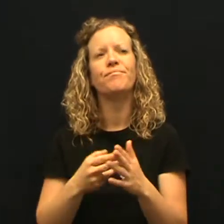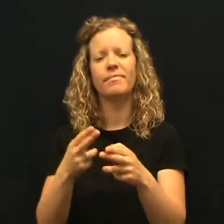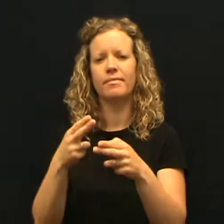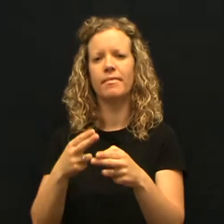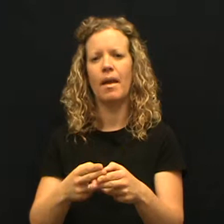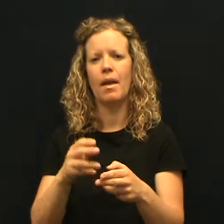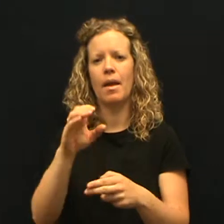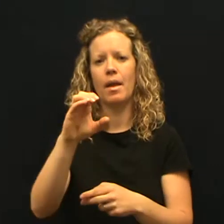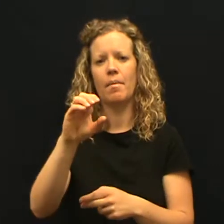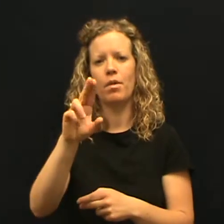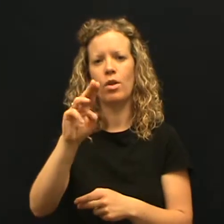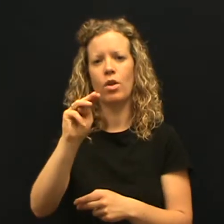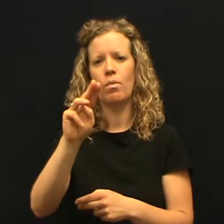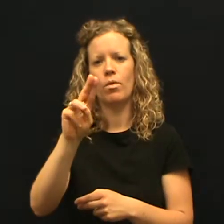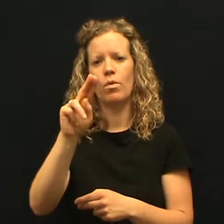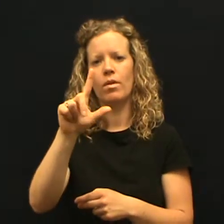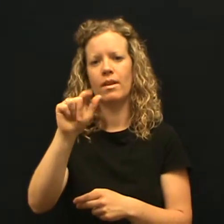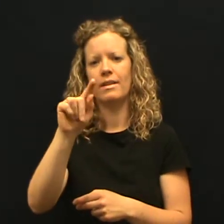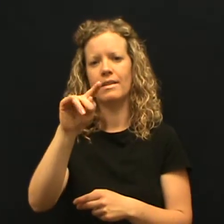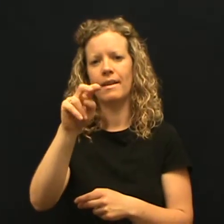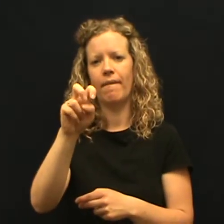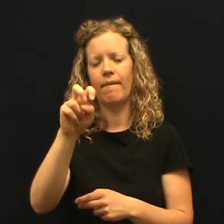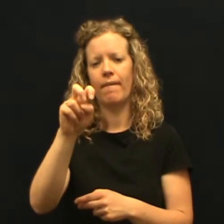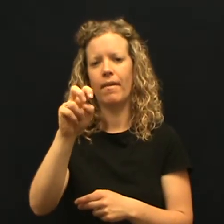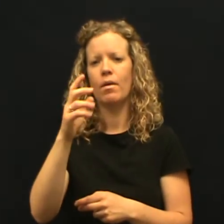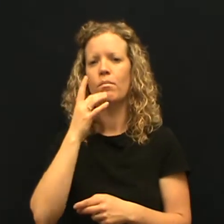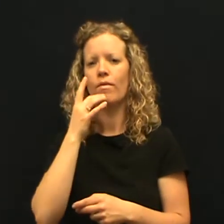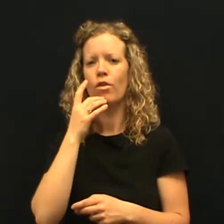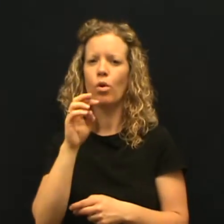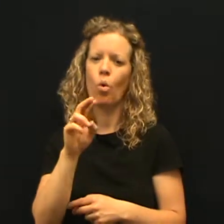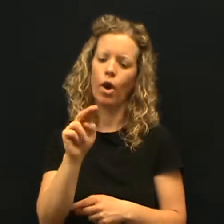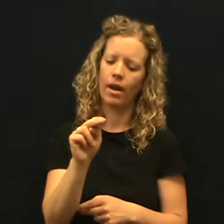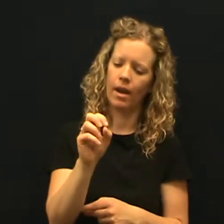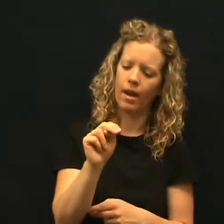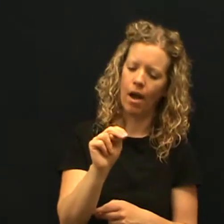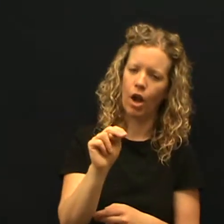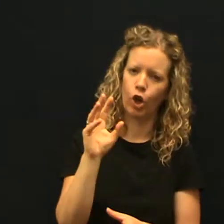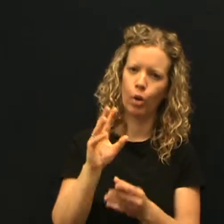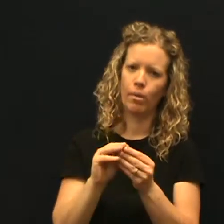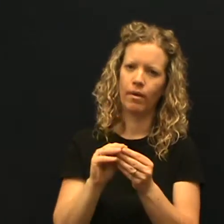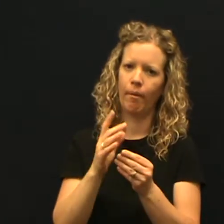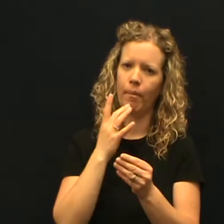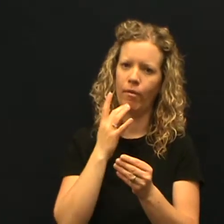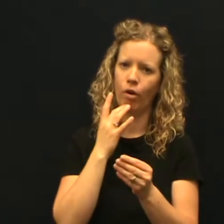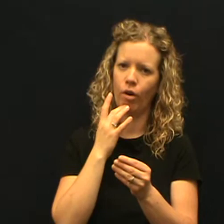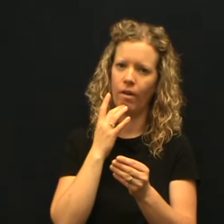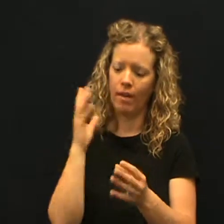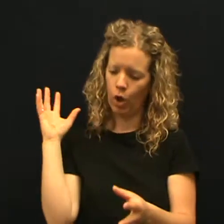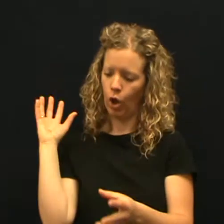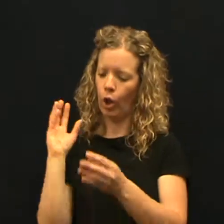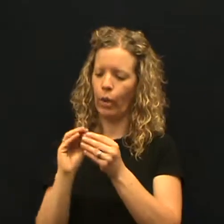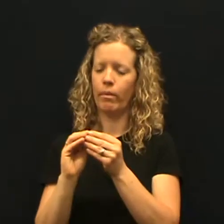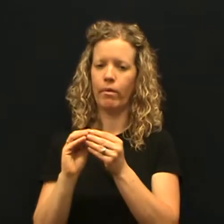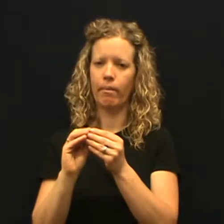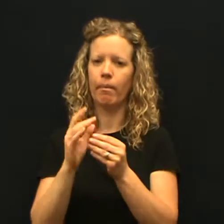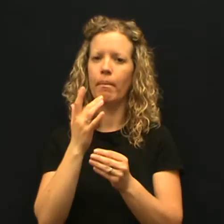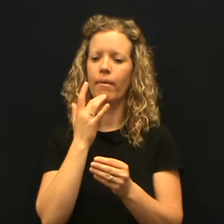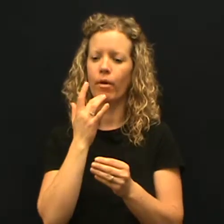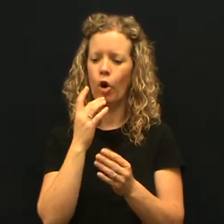preferred, and sometimes it's called non-cumulative preferred. So, on cumulative preferred, if a corporation goes for